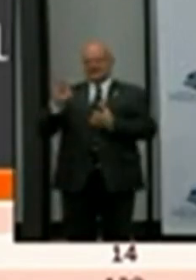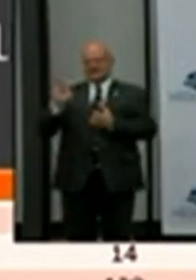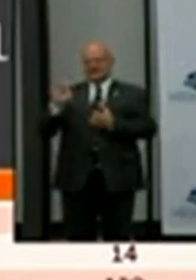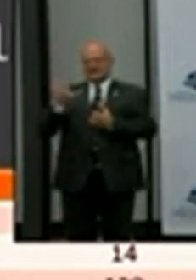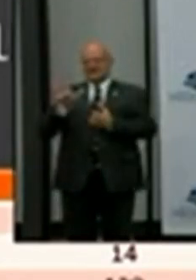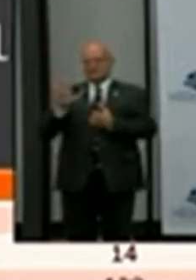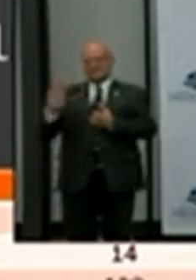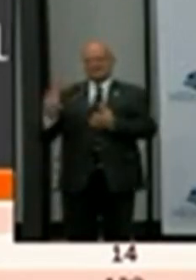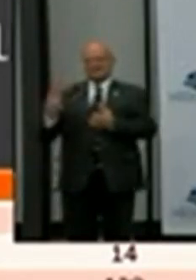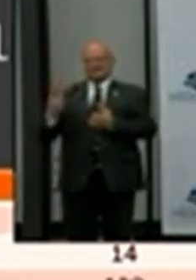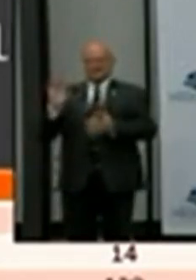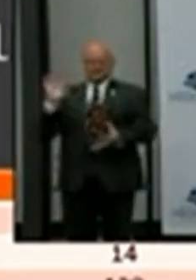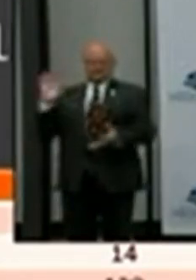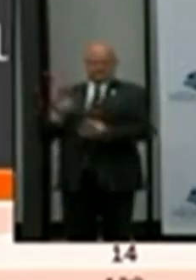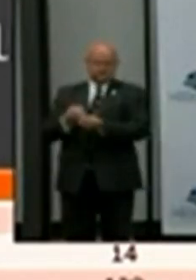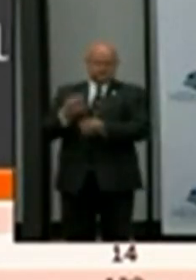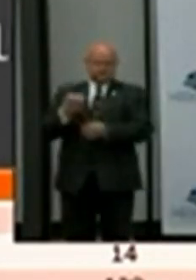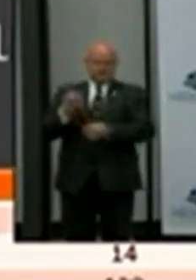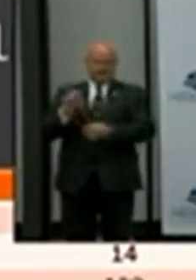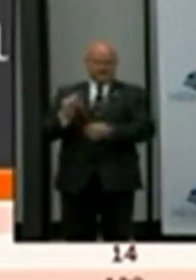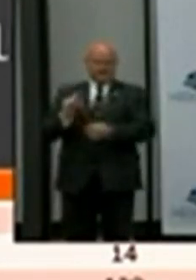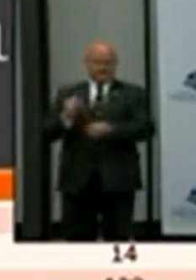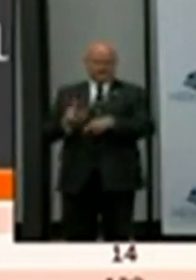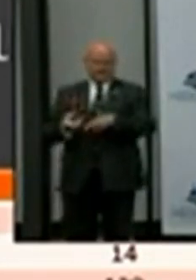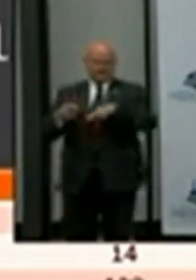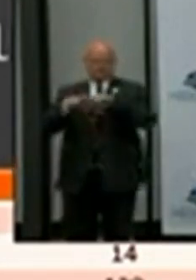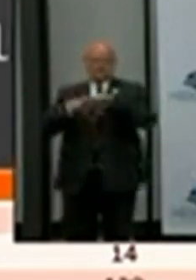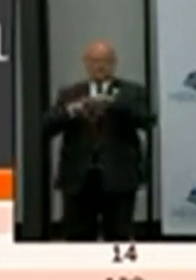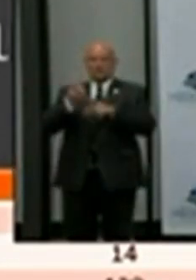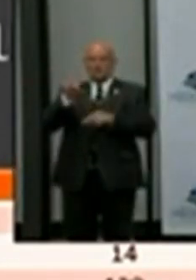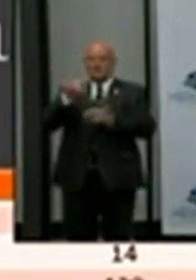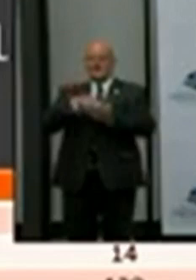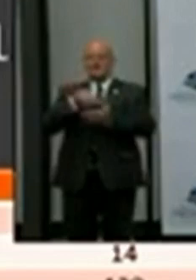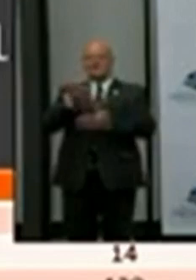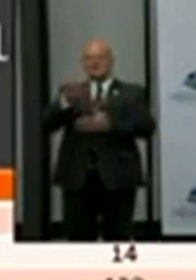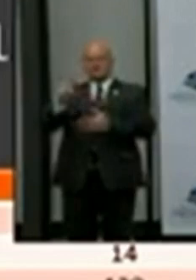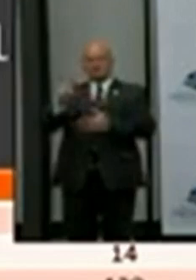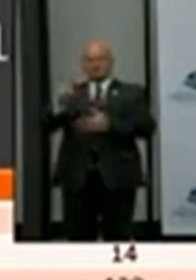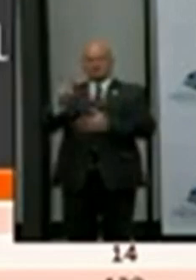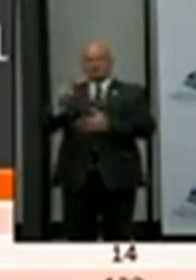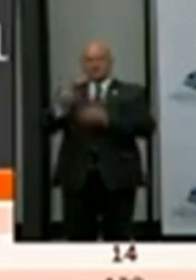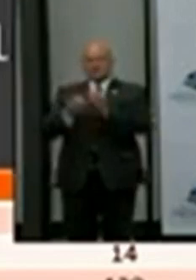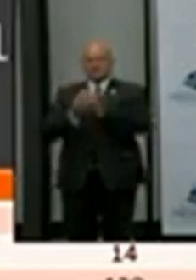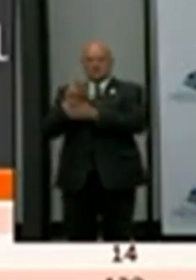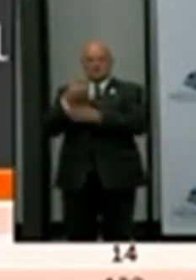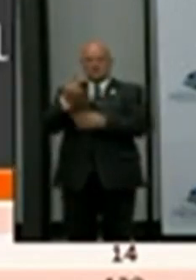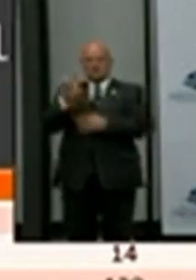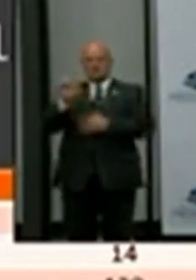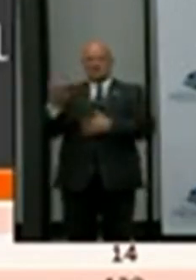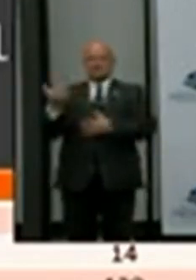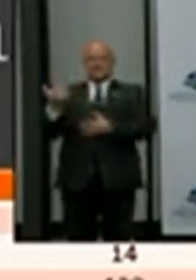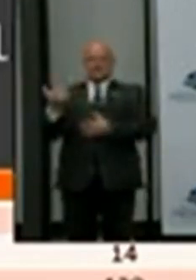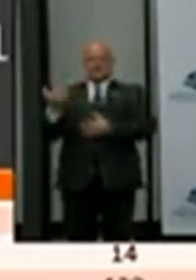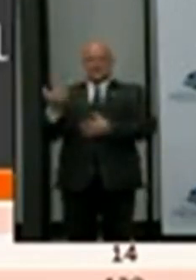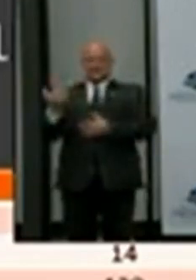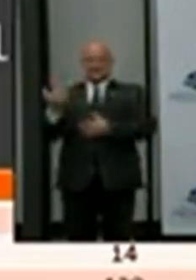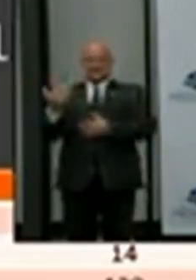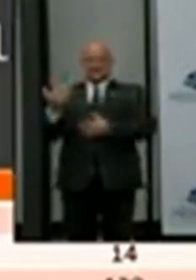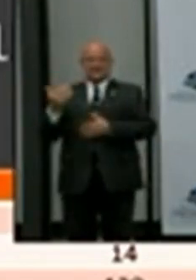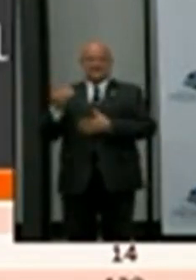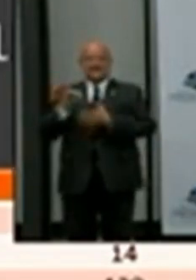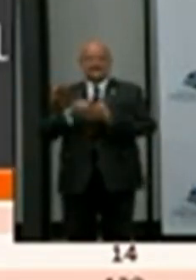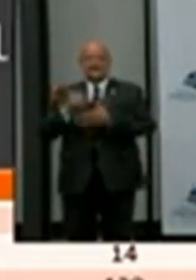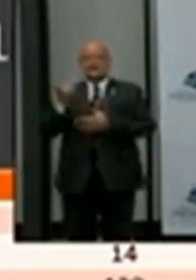926 cumulative cases, and it increased to 1,041, so it had a growth of 115, which